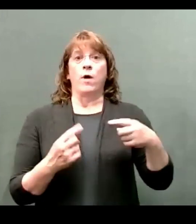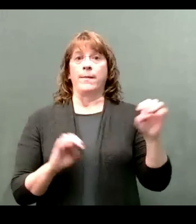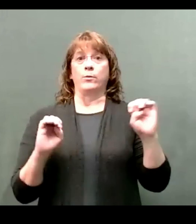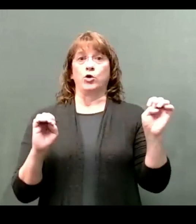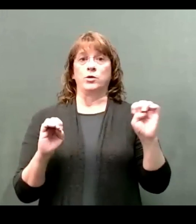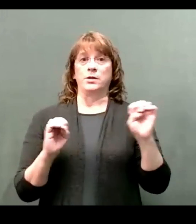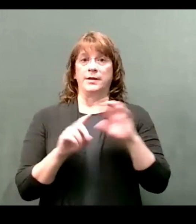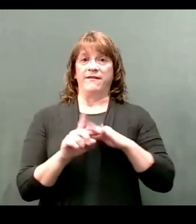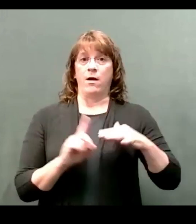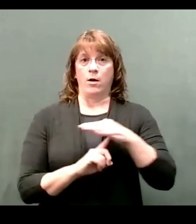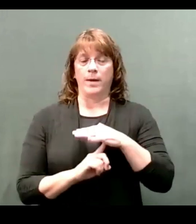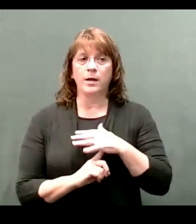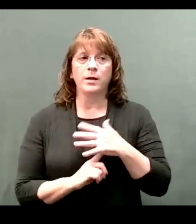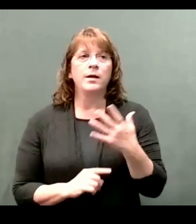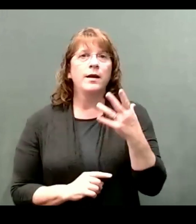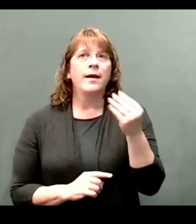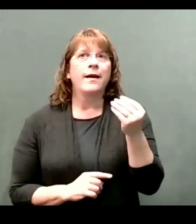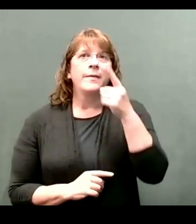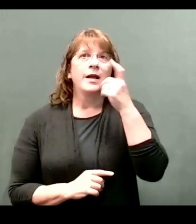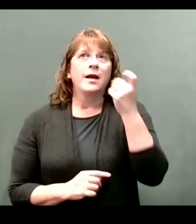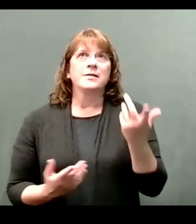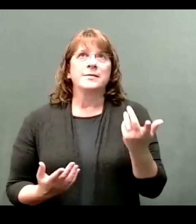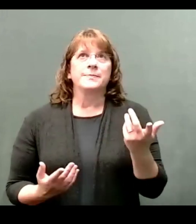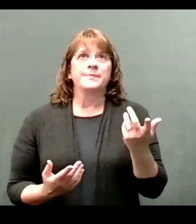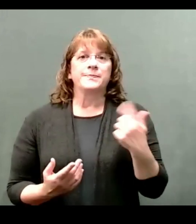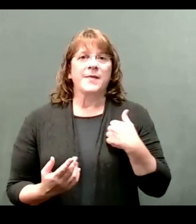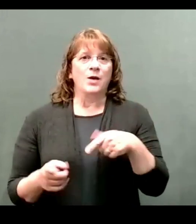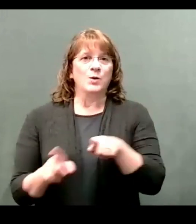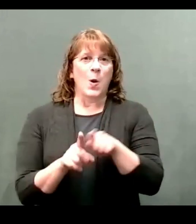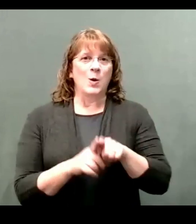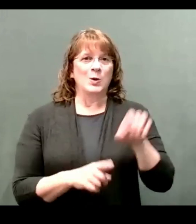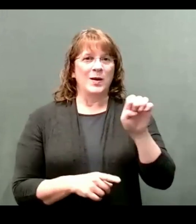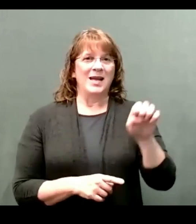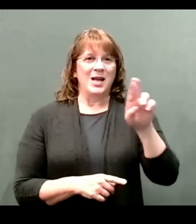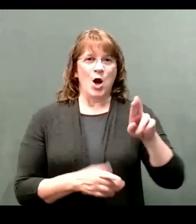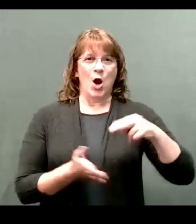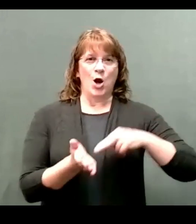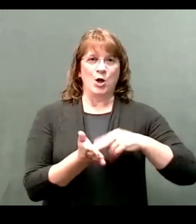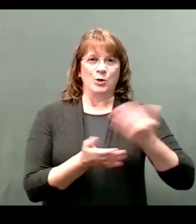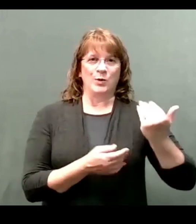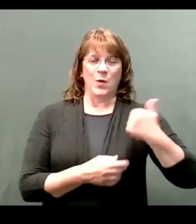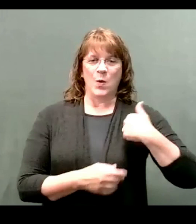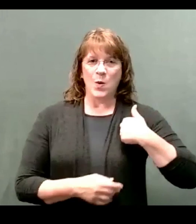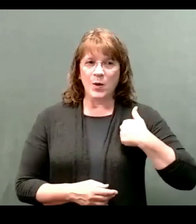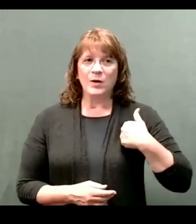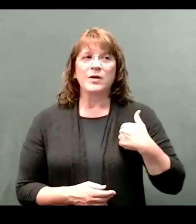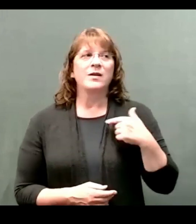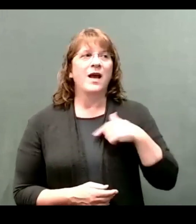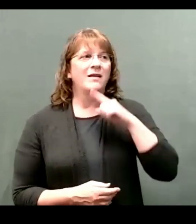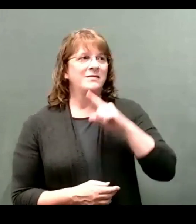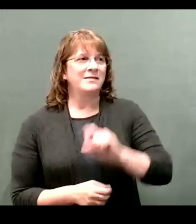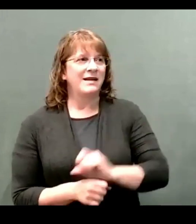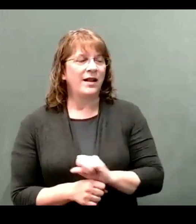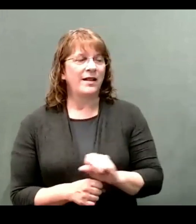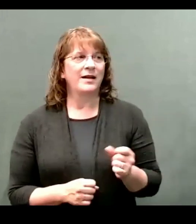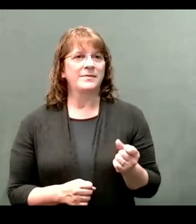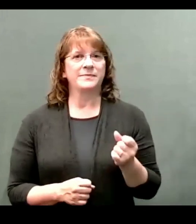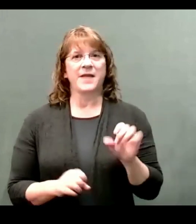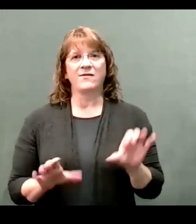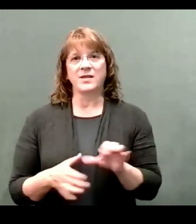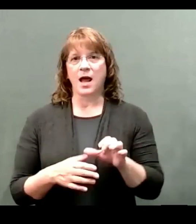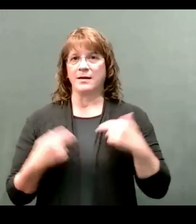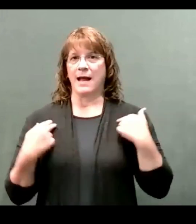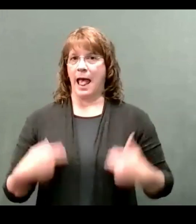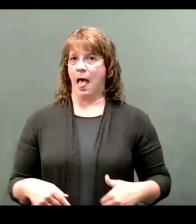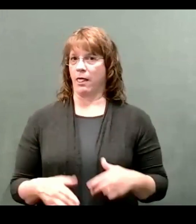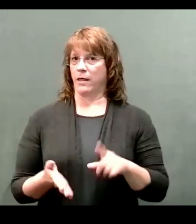environment, and because I was also an ER nurse in the past and have definitely done